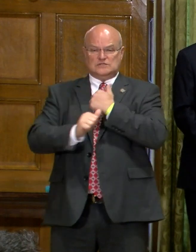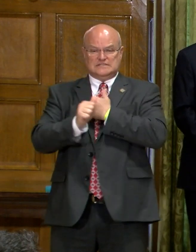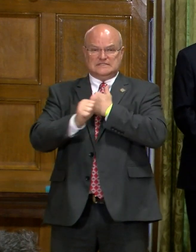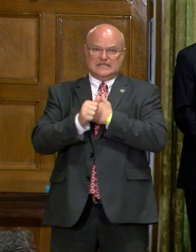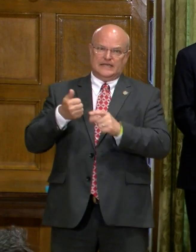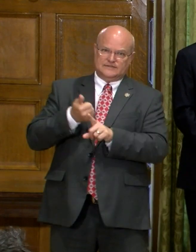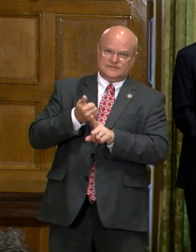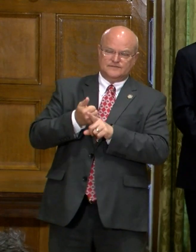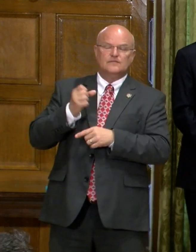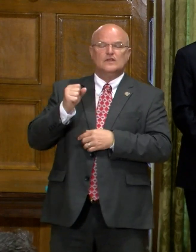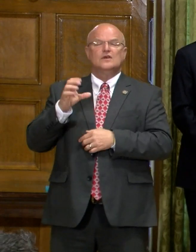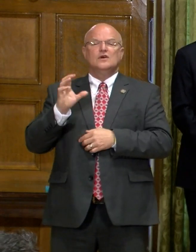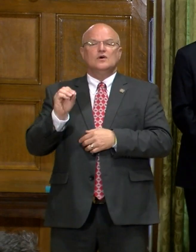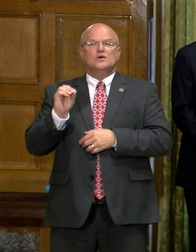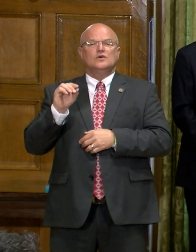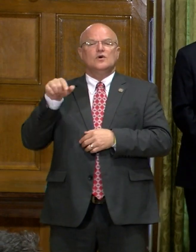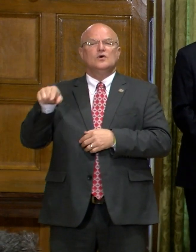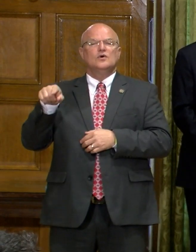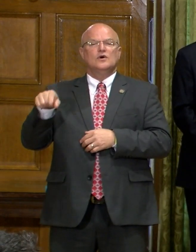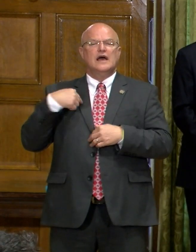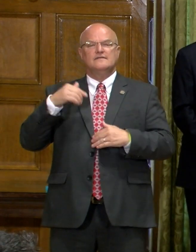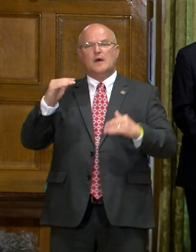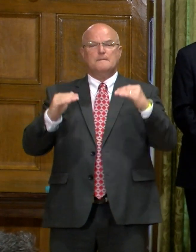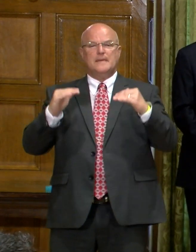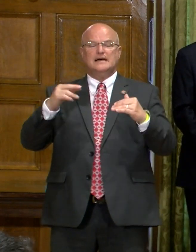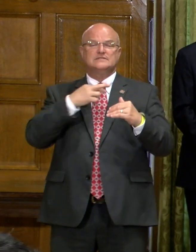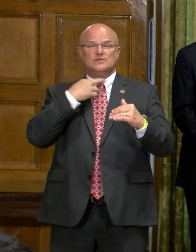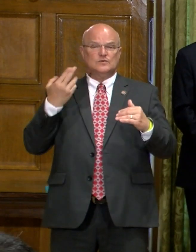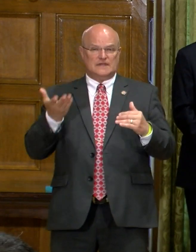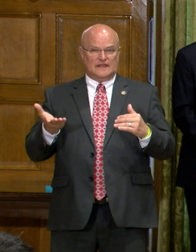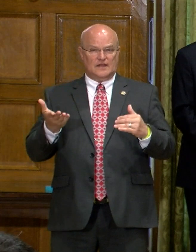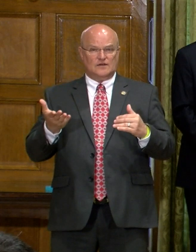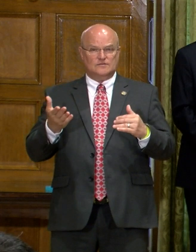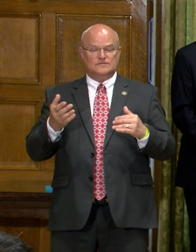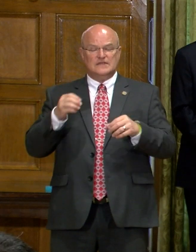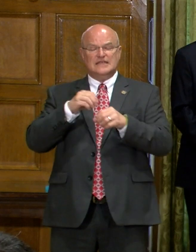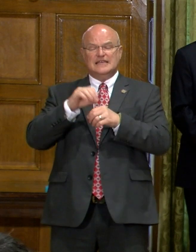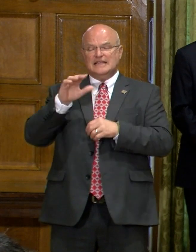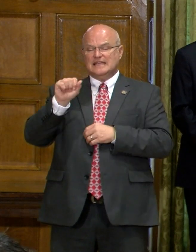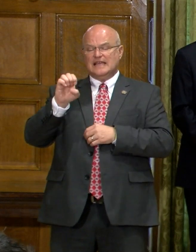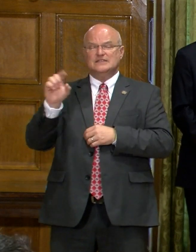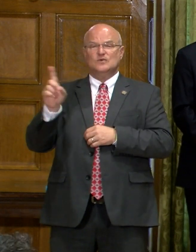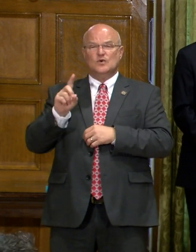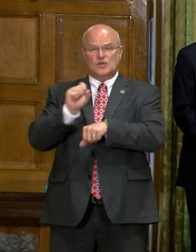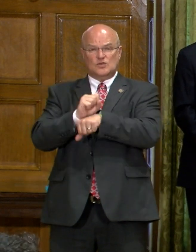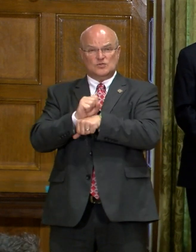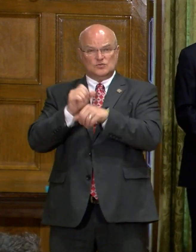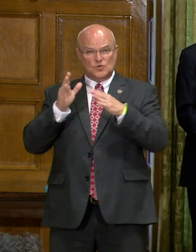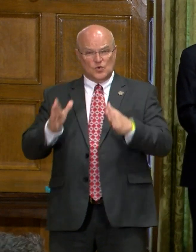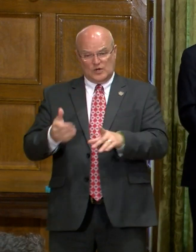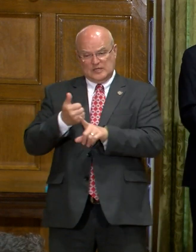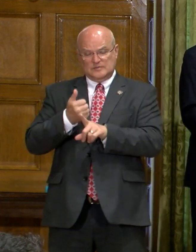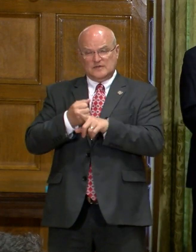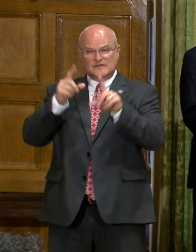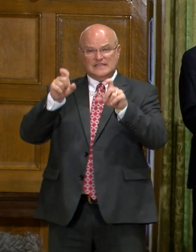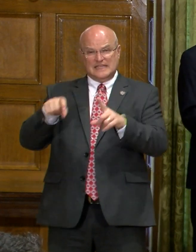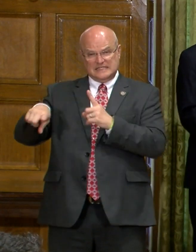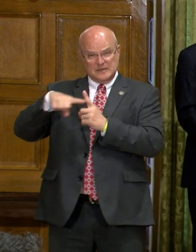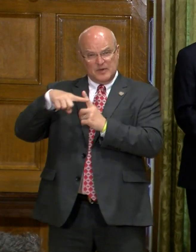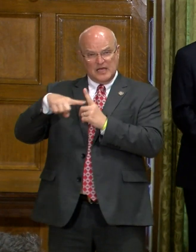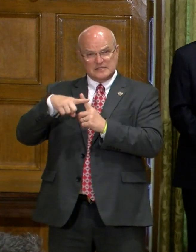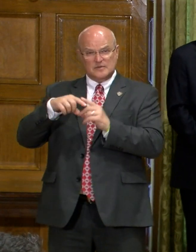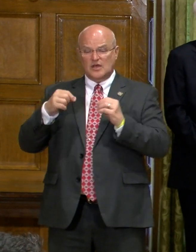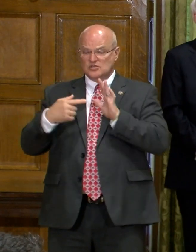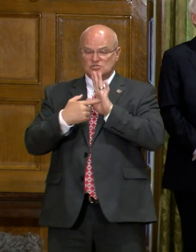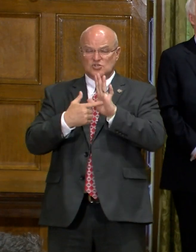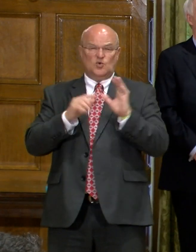dangers, and so there's balancing risks there. In cases where there is a worker who has tested positive